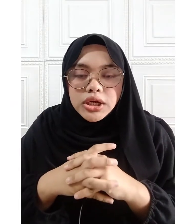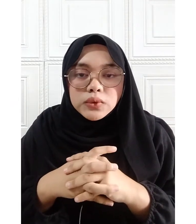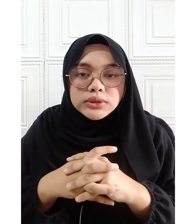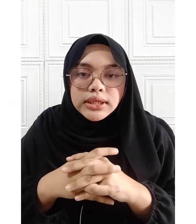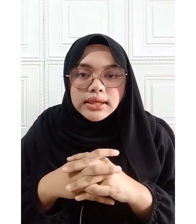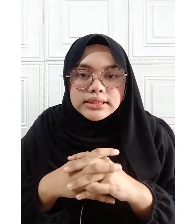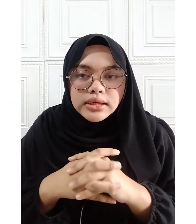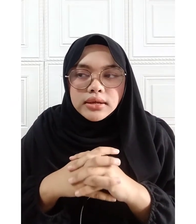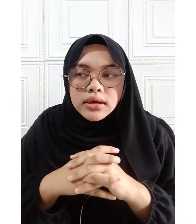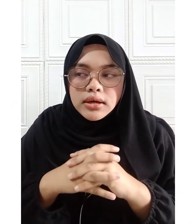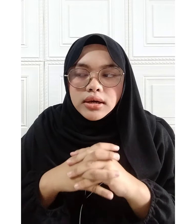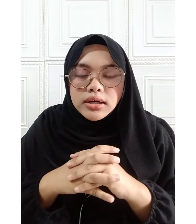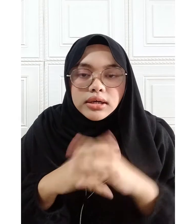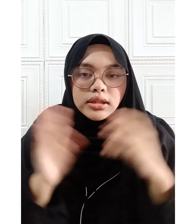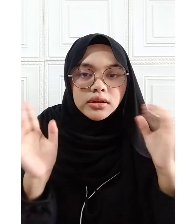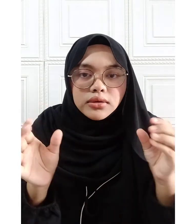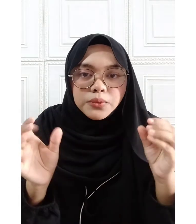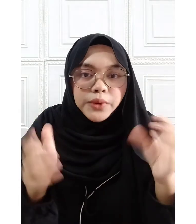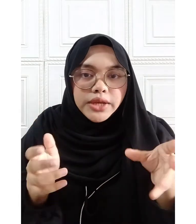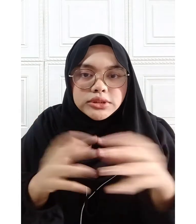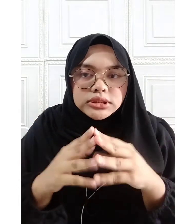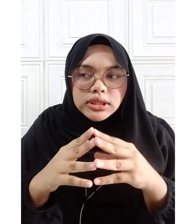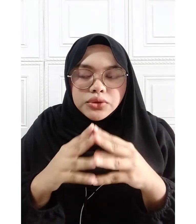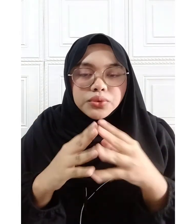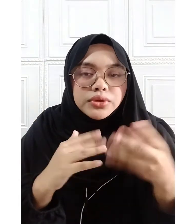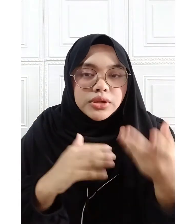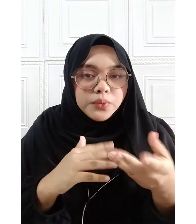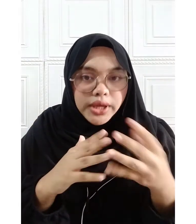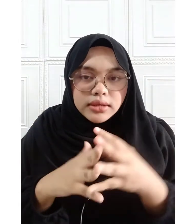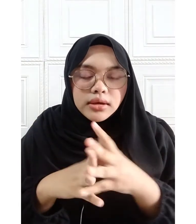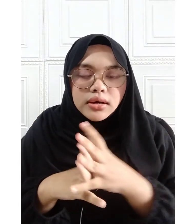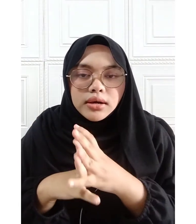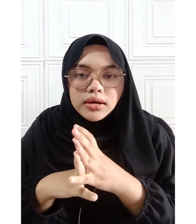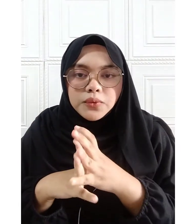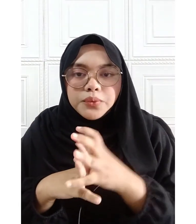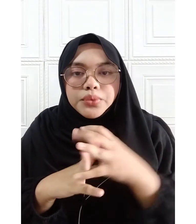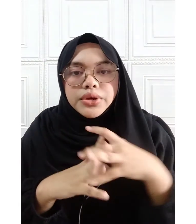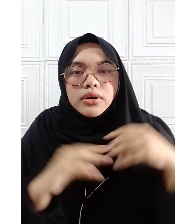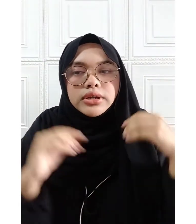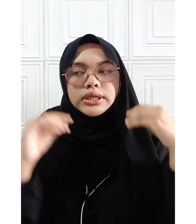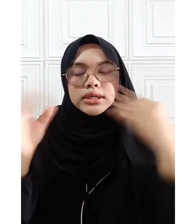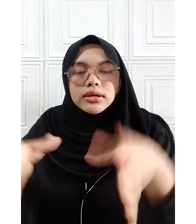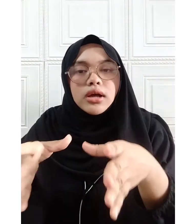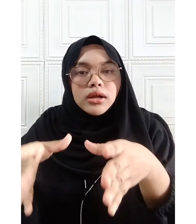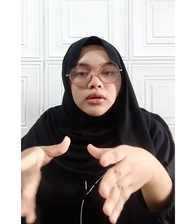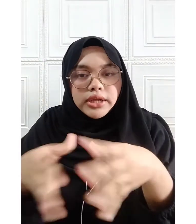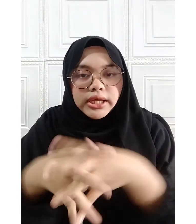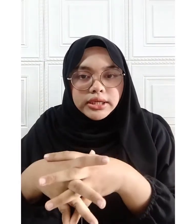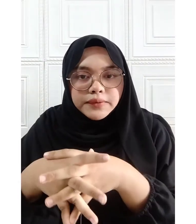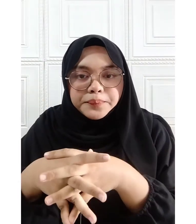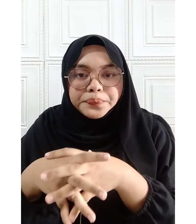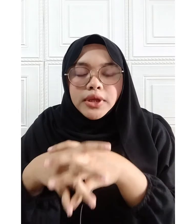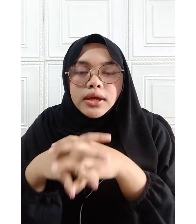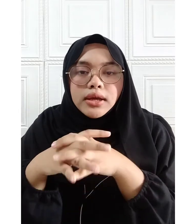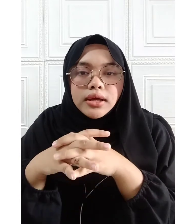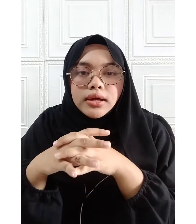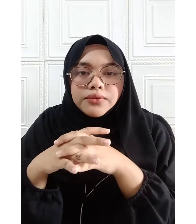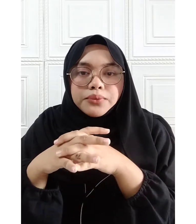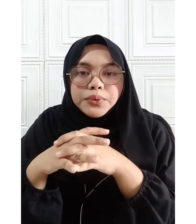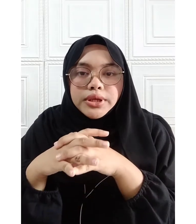use at least like a weight which is like 2 Newton weight, and we put it on the load hanger, and